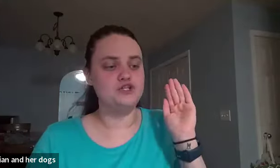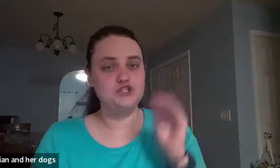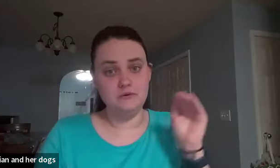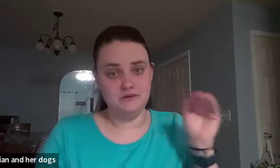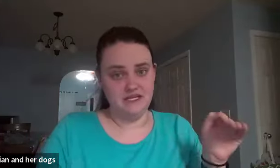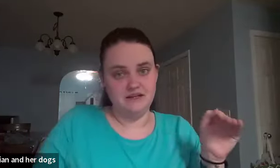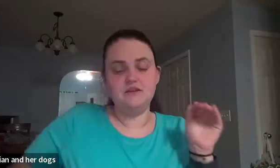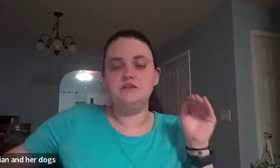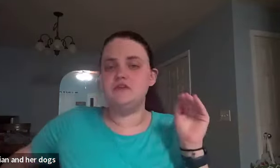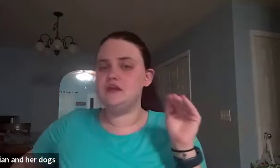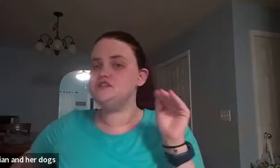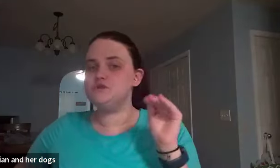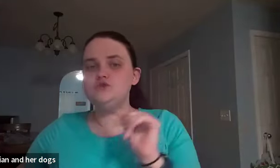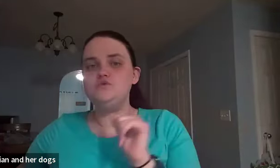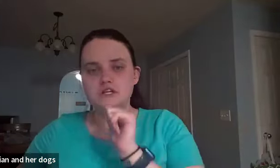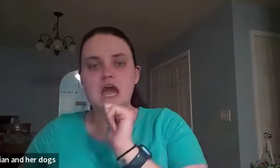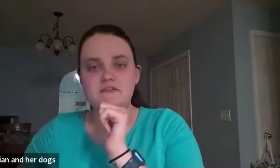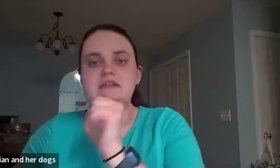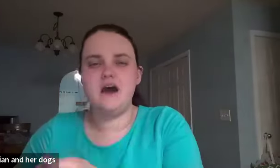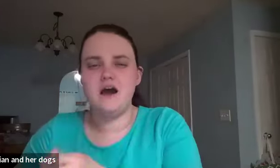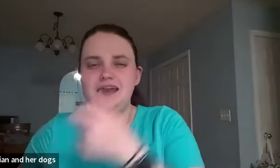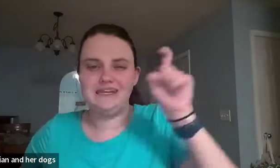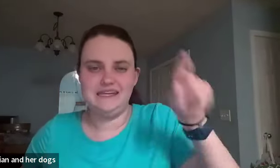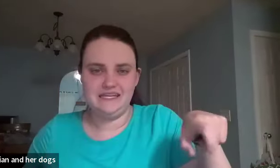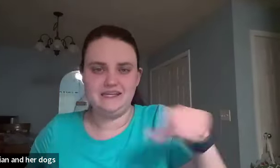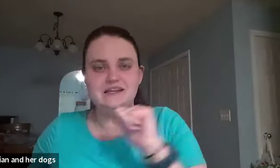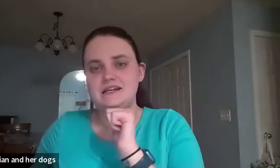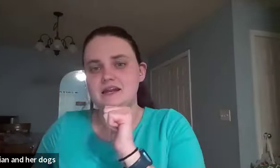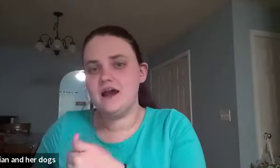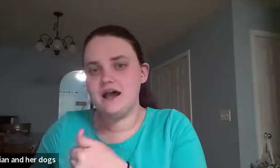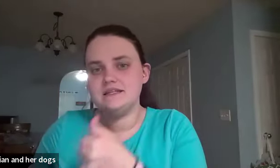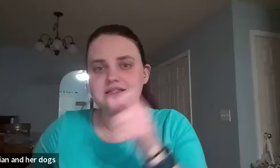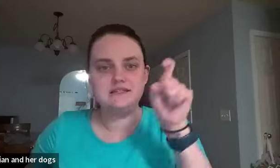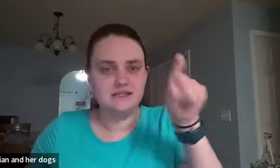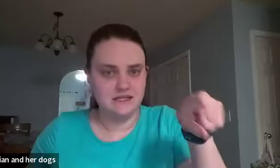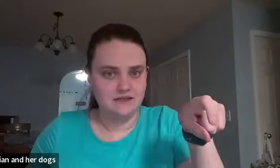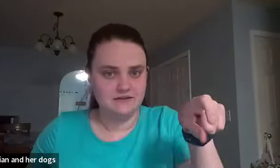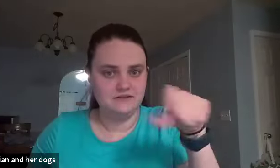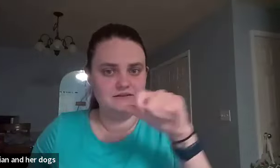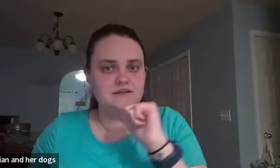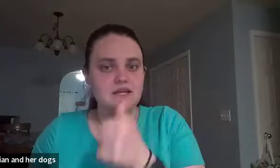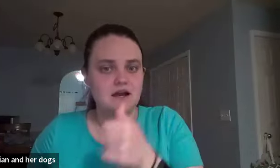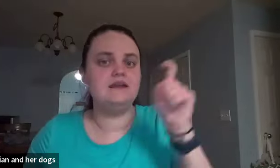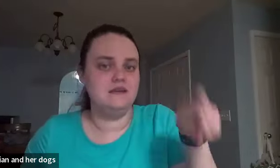for don't need, this one you would add the not need, not need, not